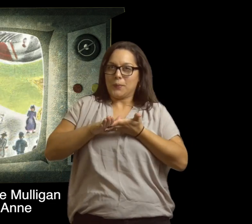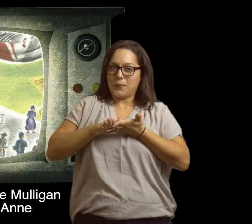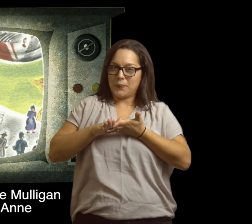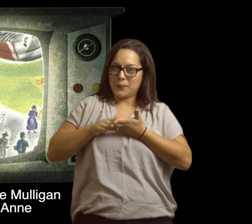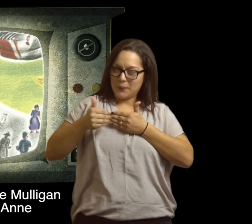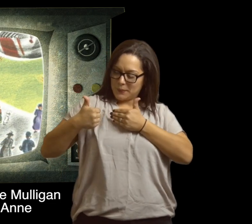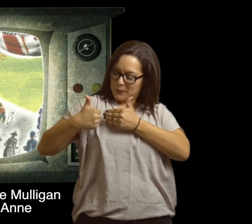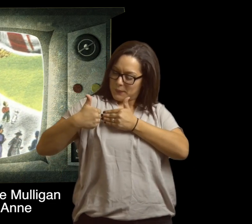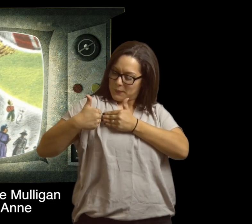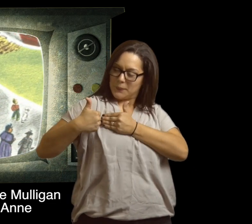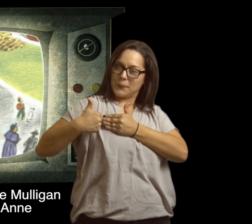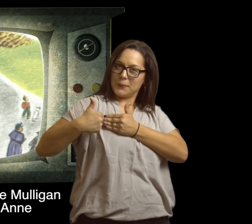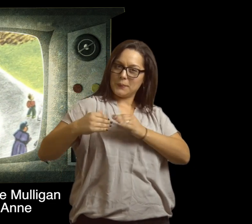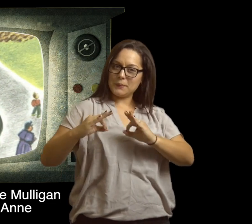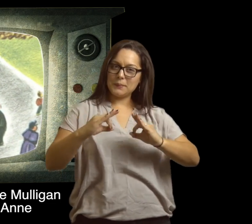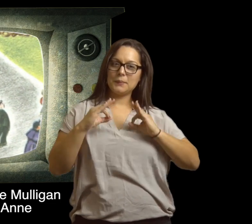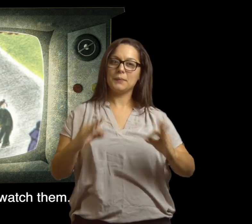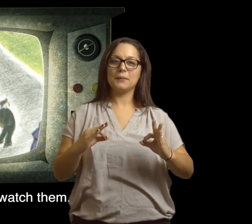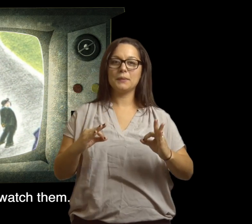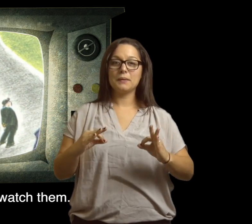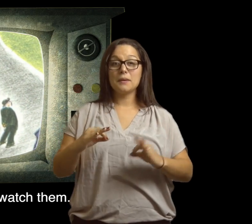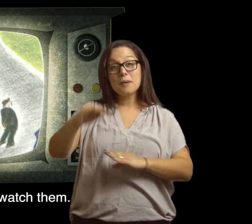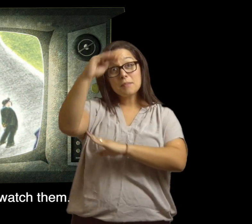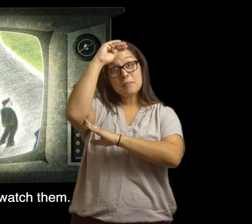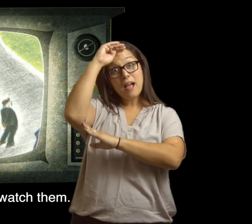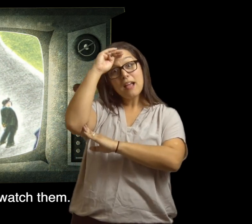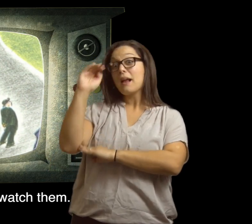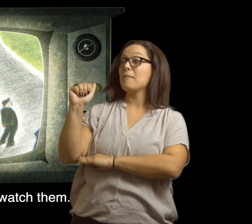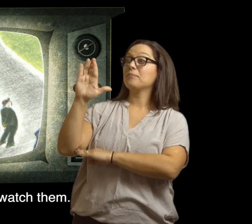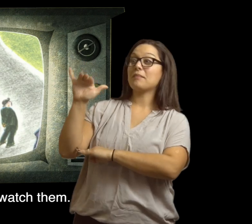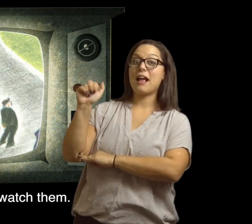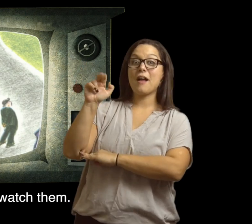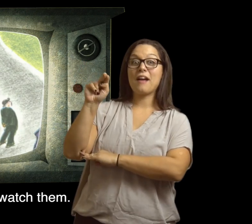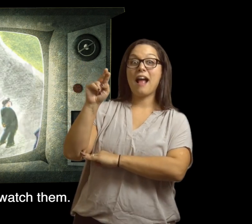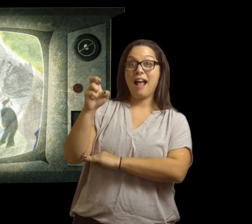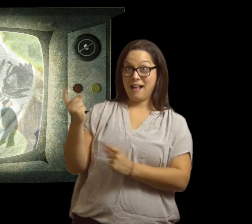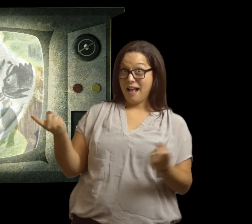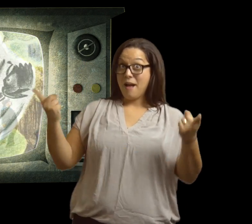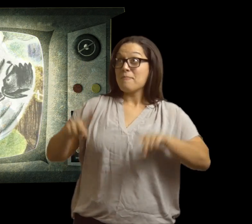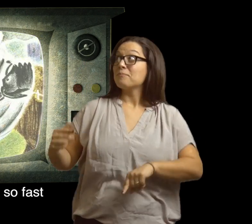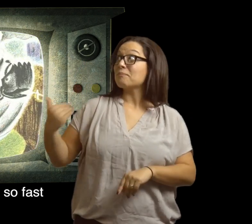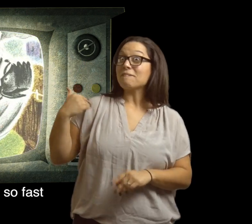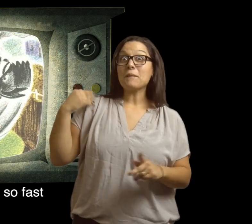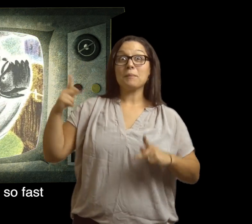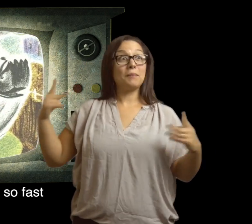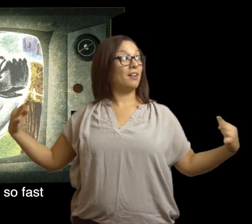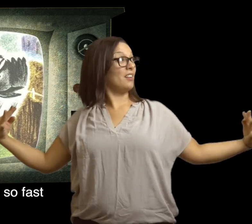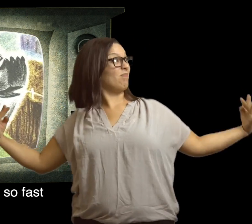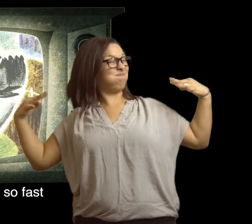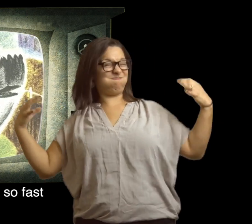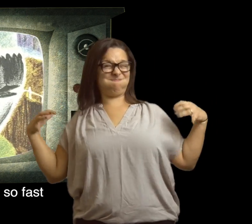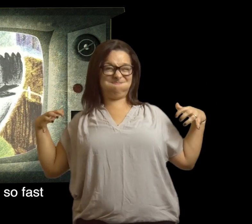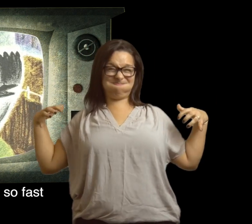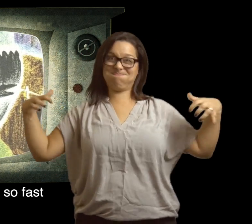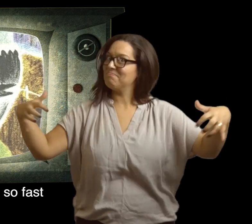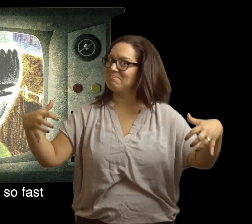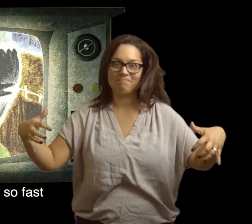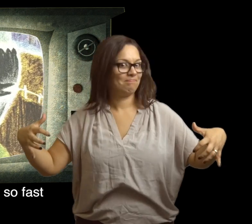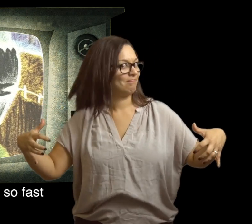Never had Mike Mulligan and Mary Ann had so many people to watch them. Never had they dug so fast